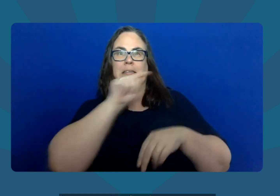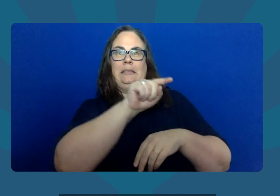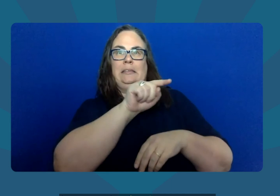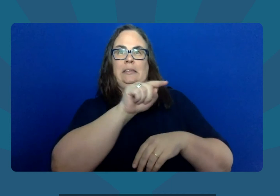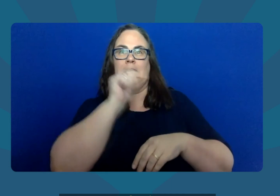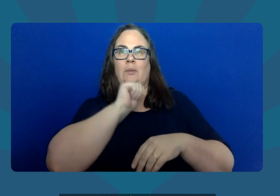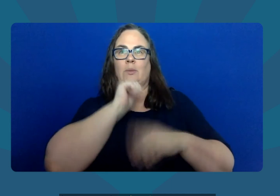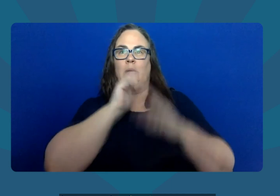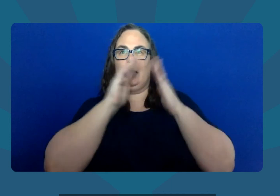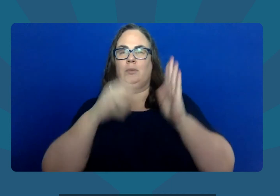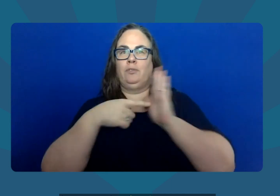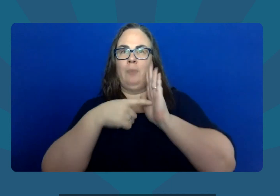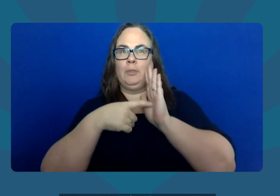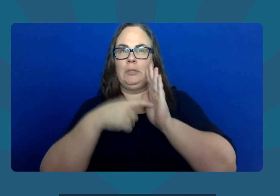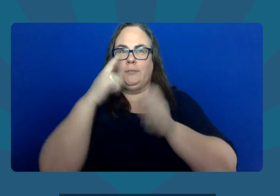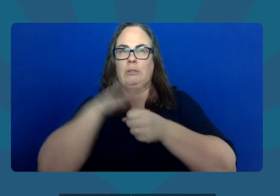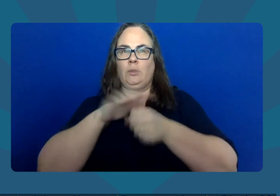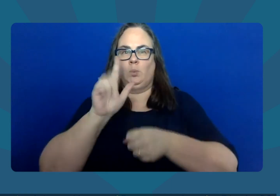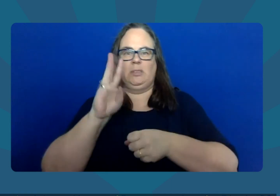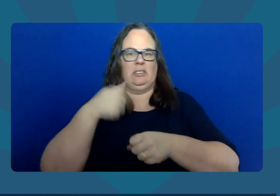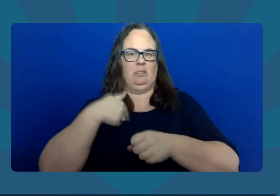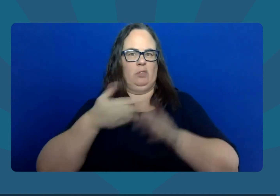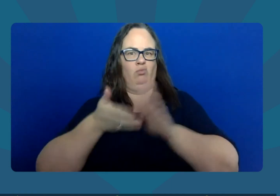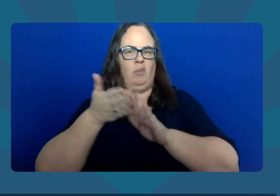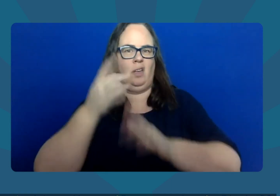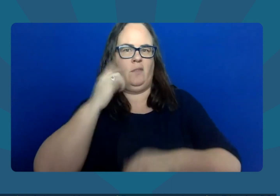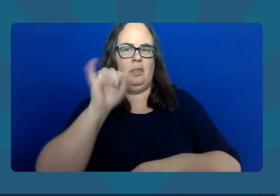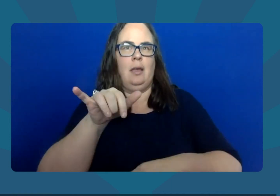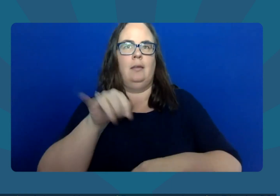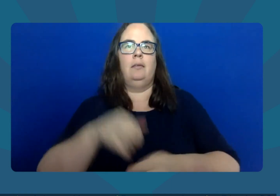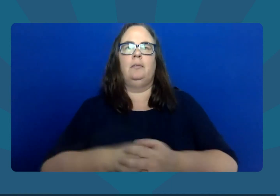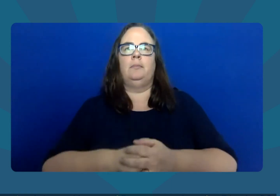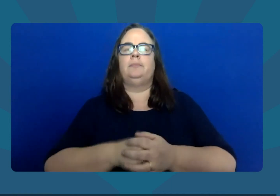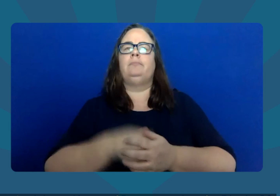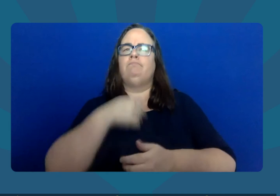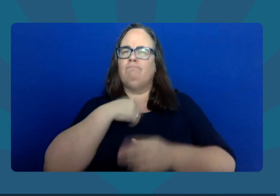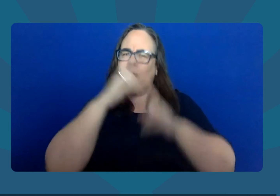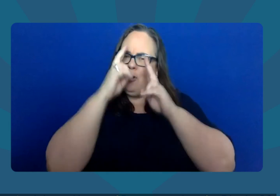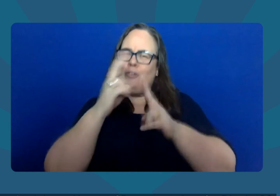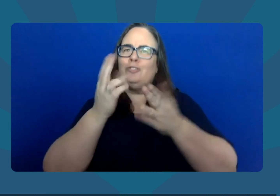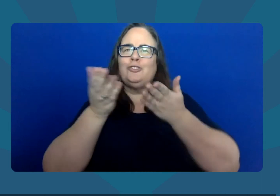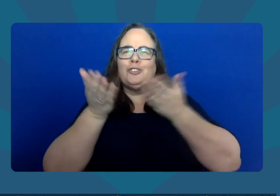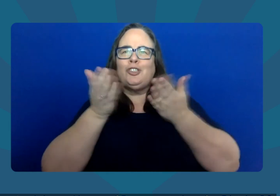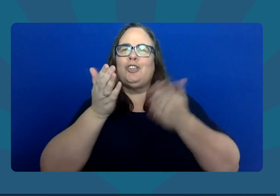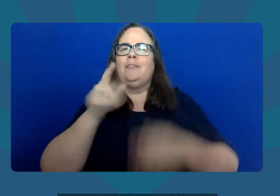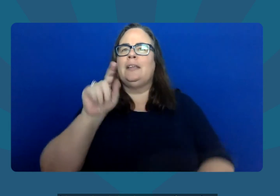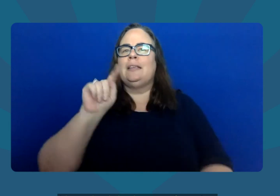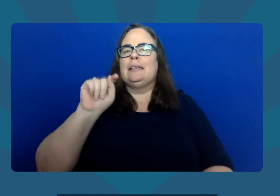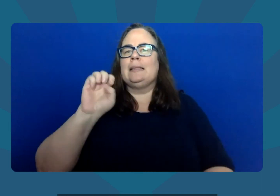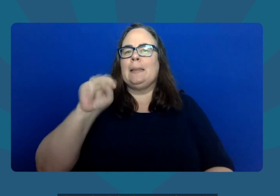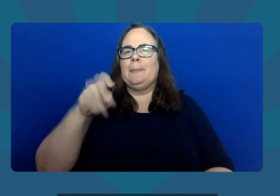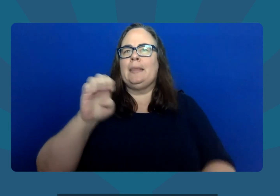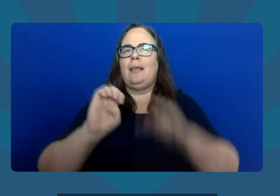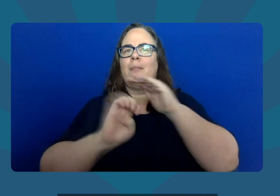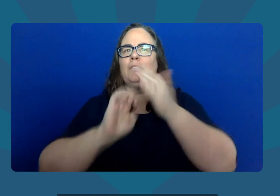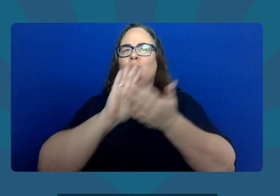I am running for the open seat at the Arizona House of Representatives for District 26. I have had